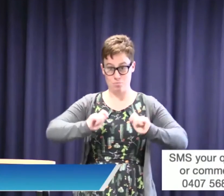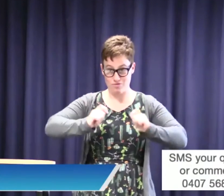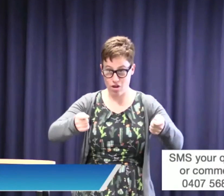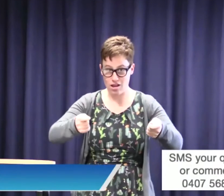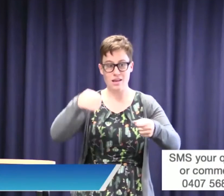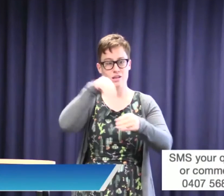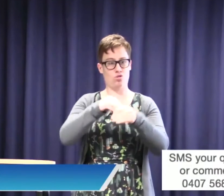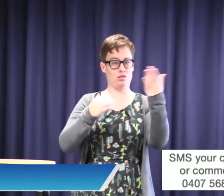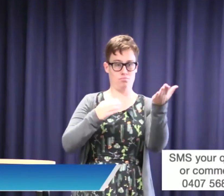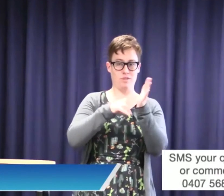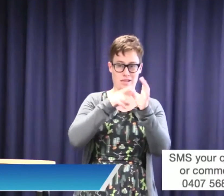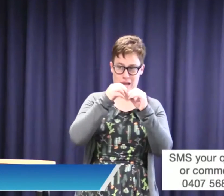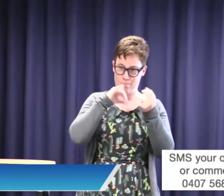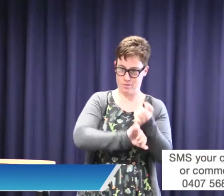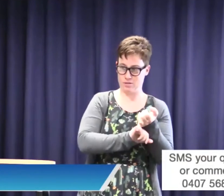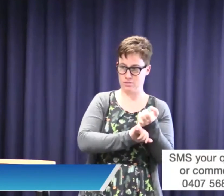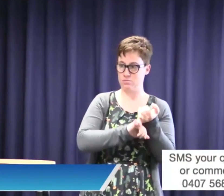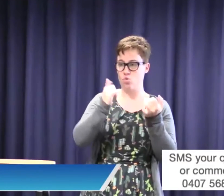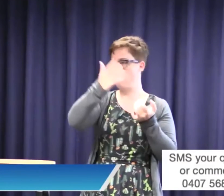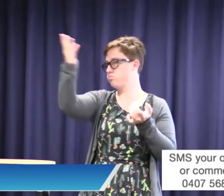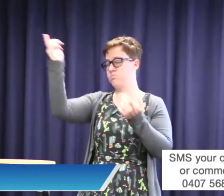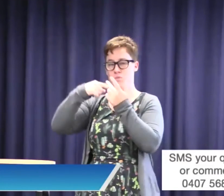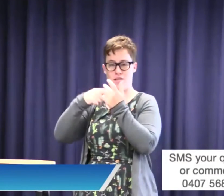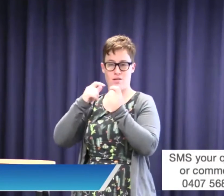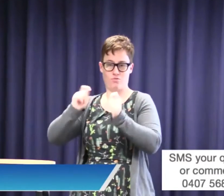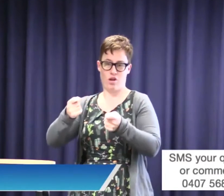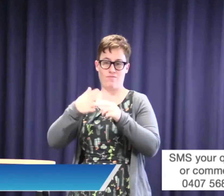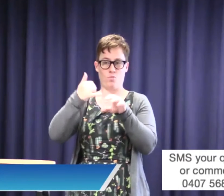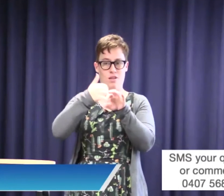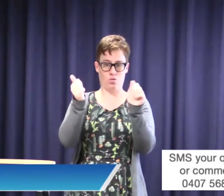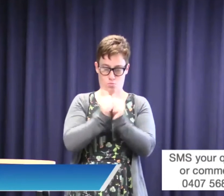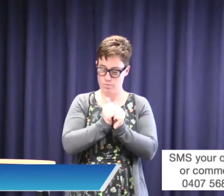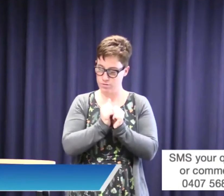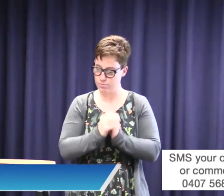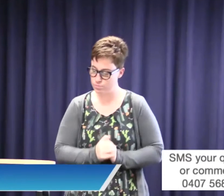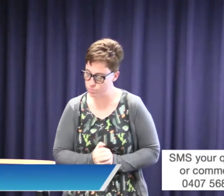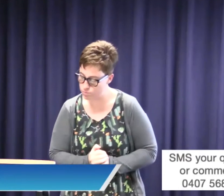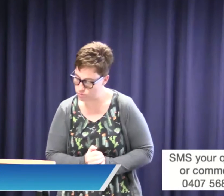Third, this can be used with any provider, including NABS.